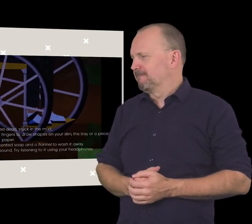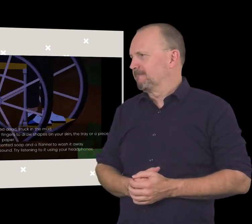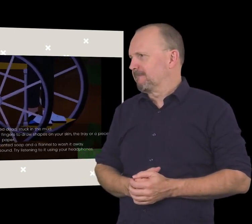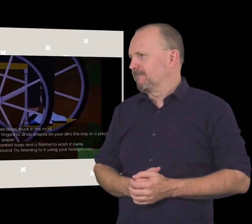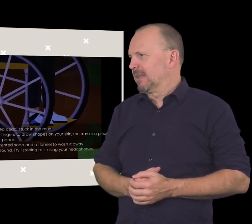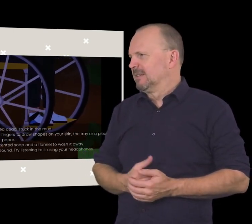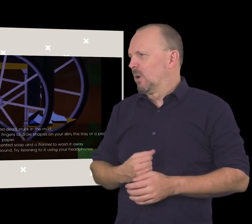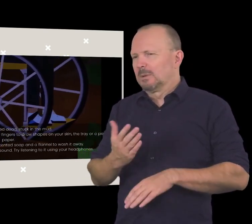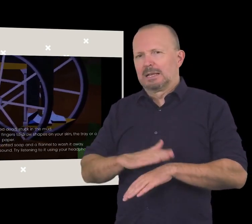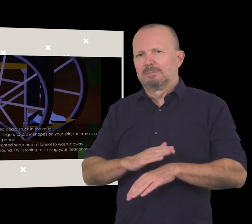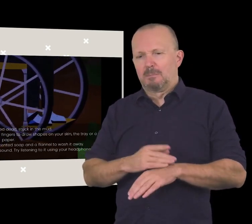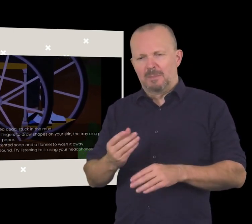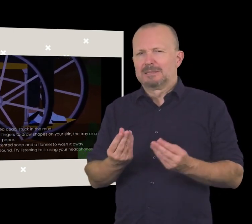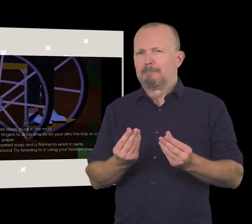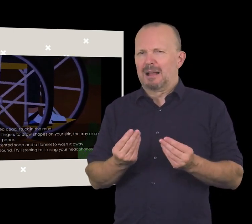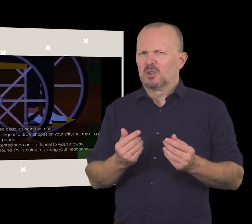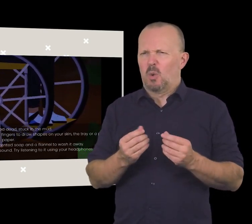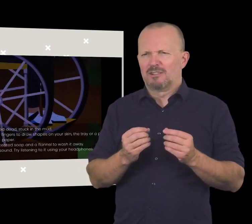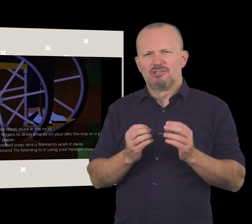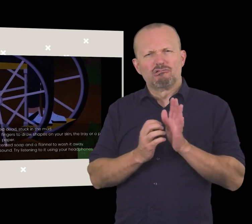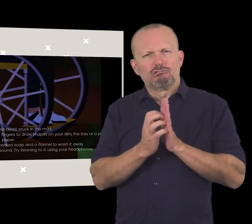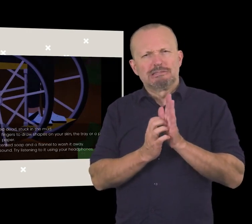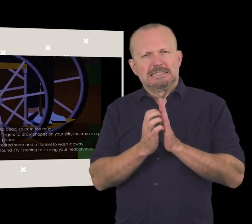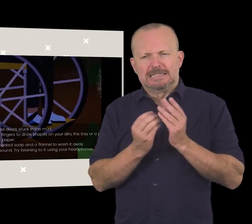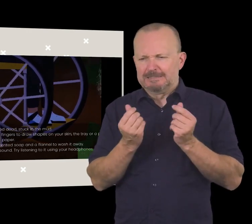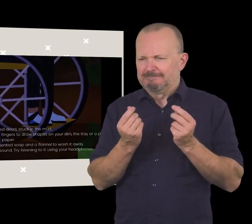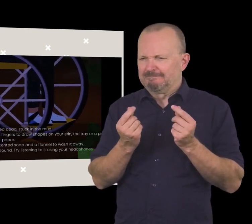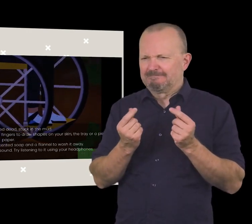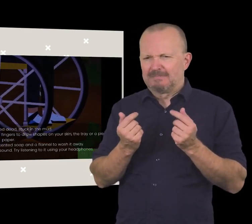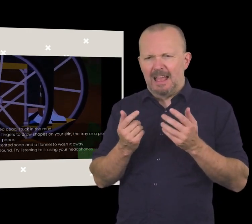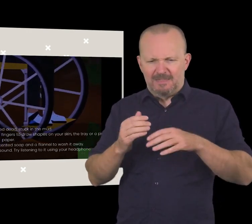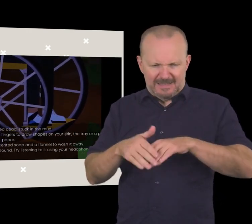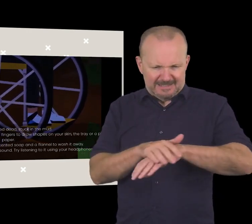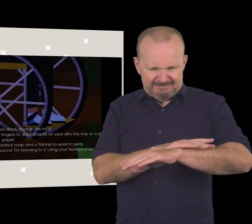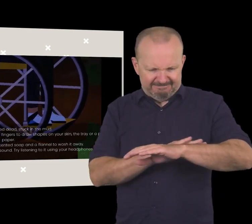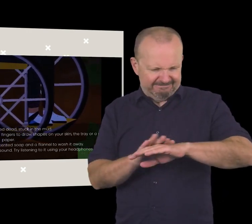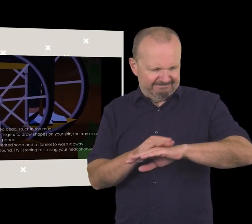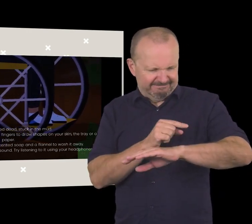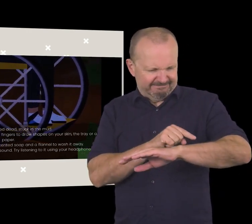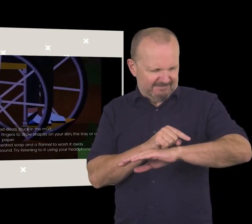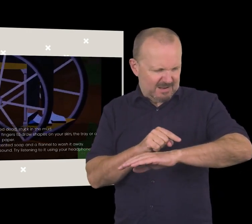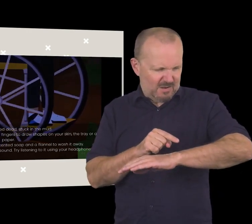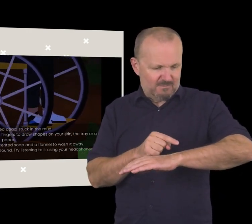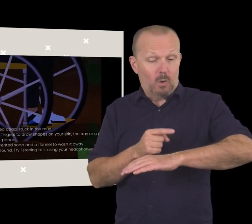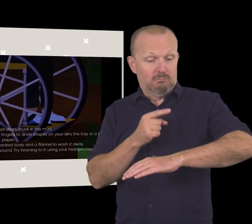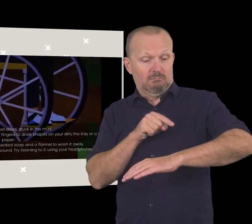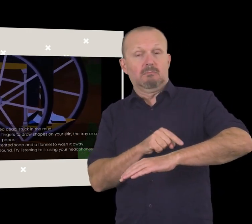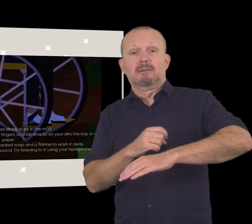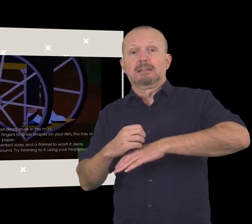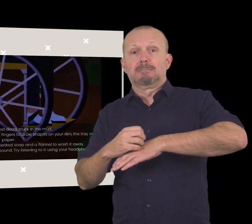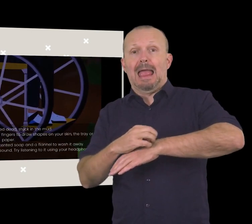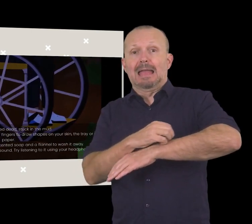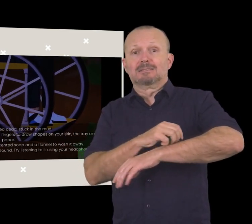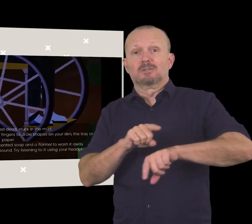So we're just going to spend a little bit of time. This one's quite gritty as well. It's got some, I think it's got